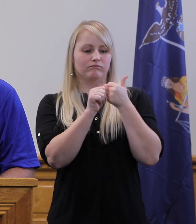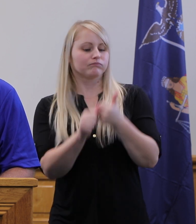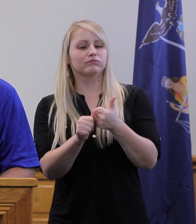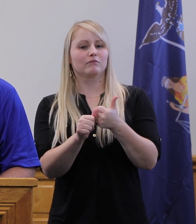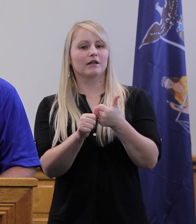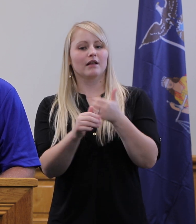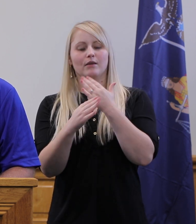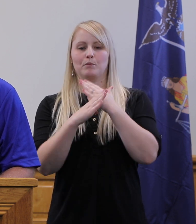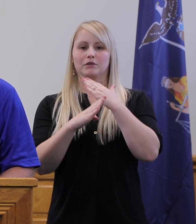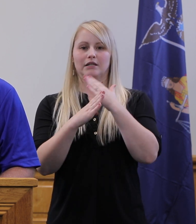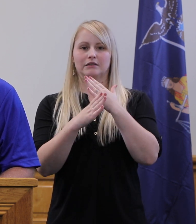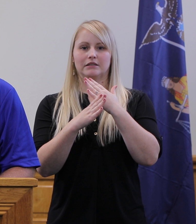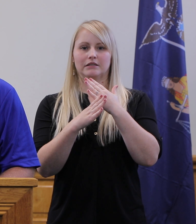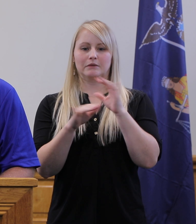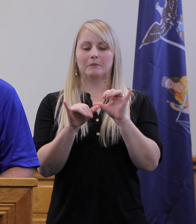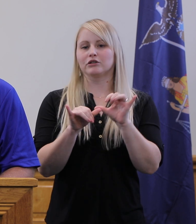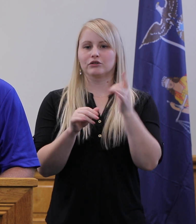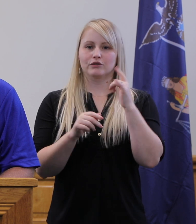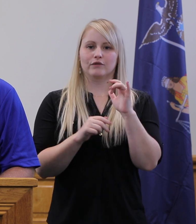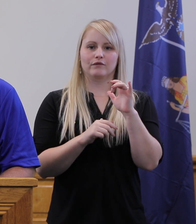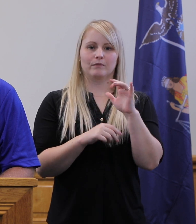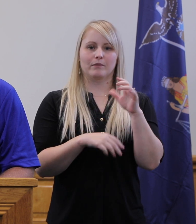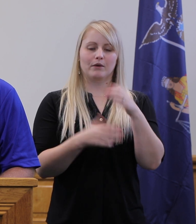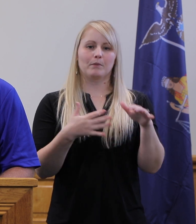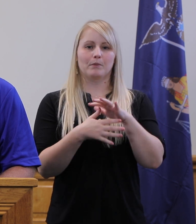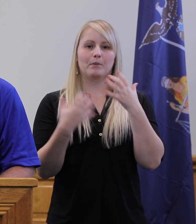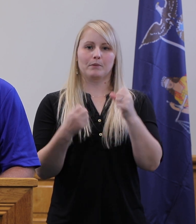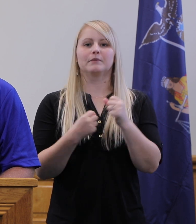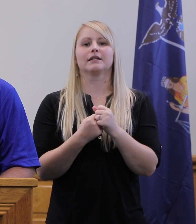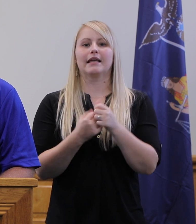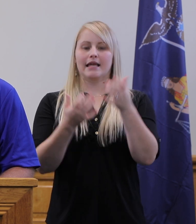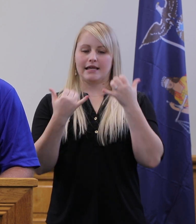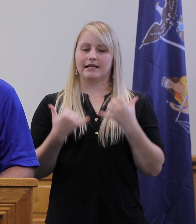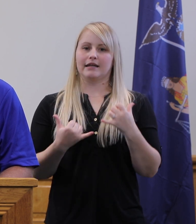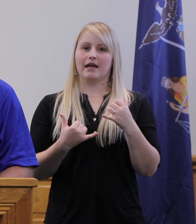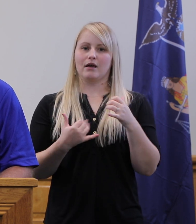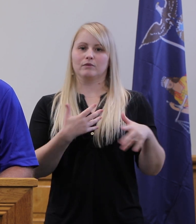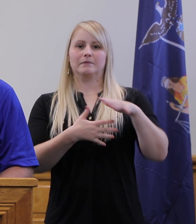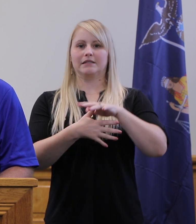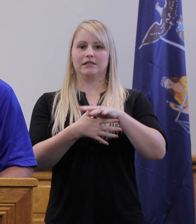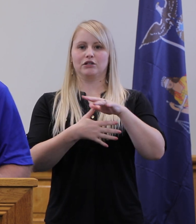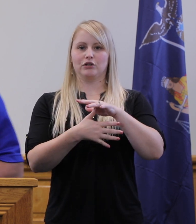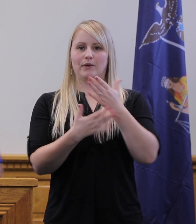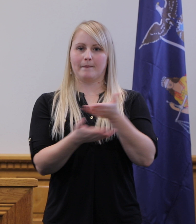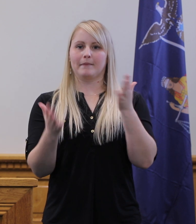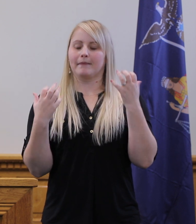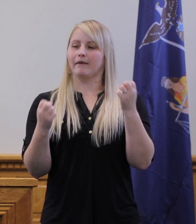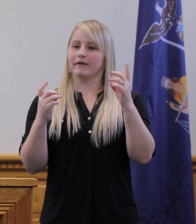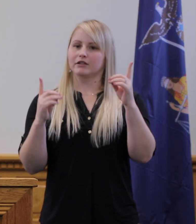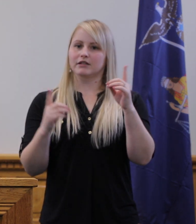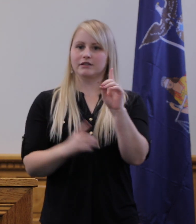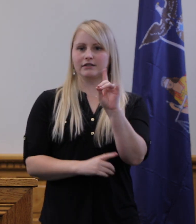measures. And now, Senior Public Health Educator Diane Oldenburg will report on this week's test results.